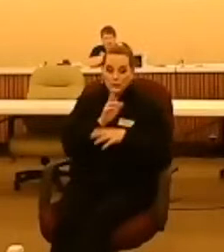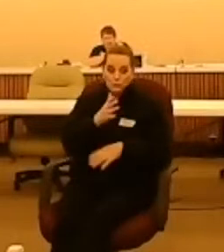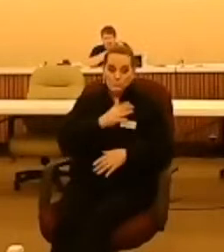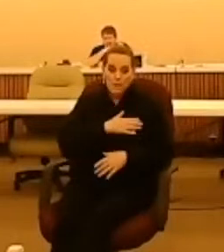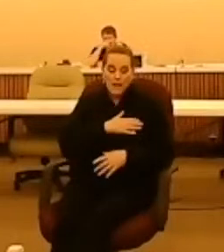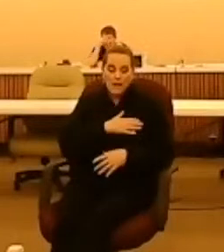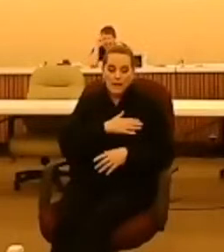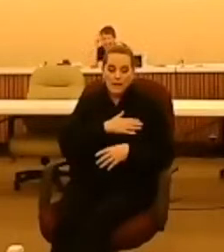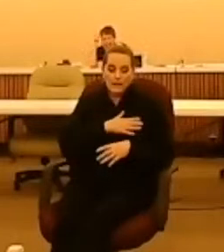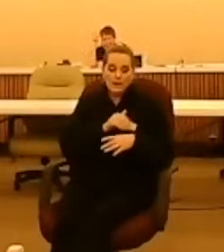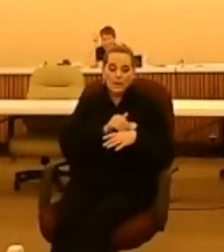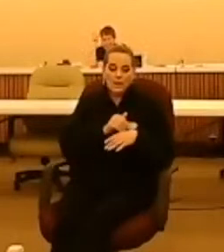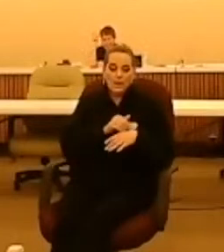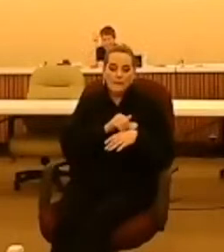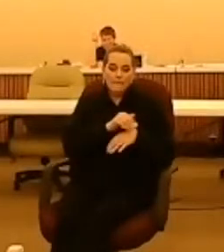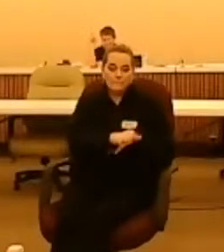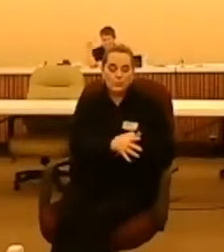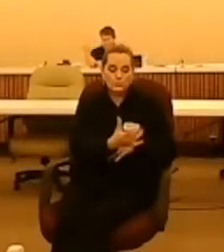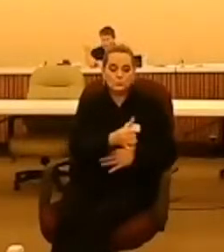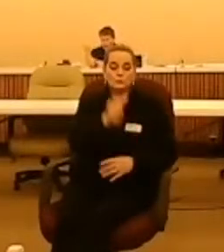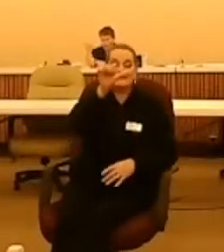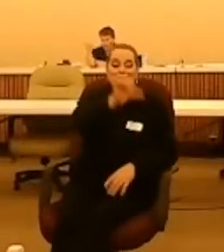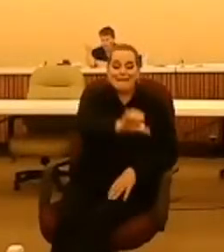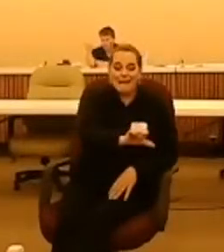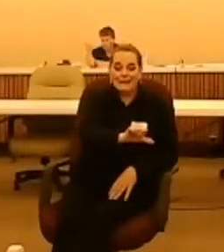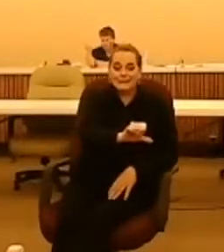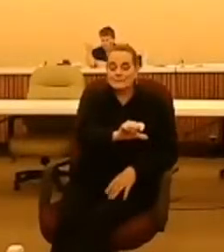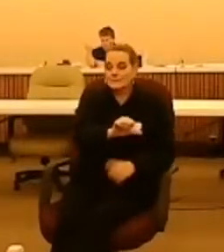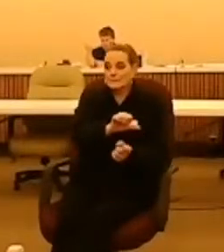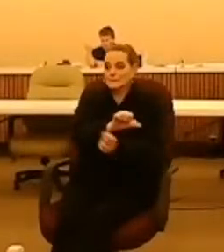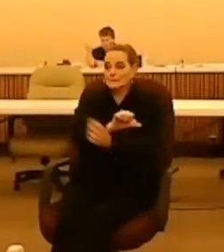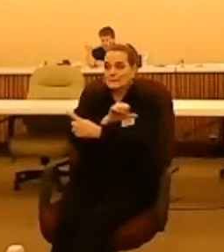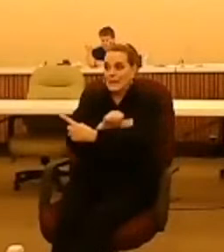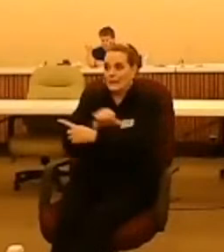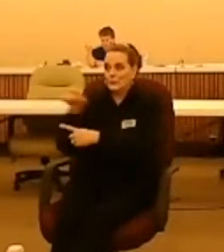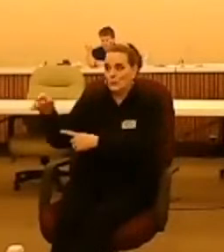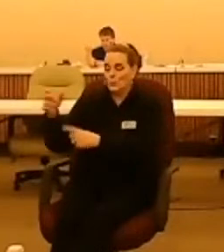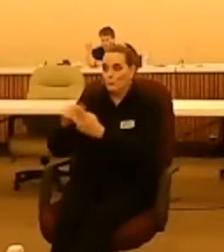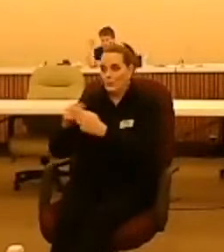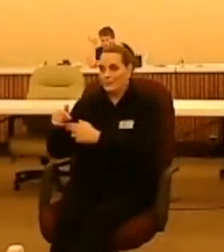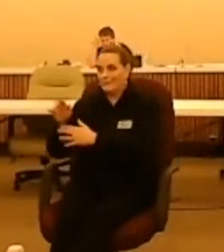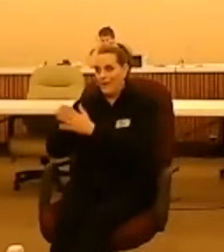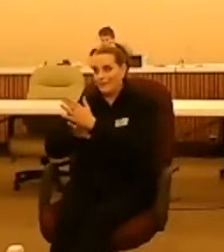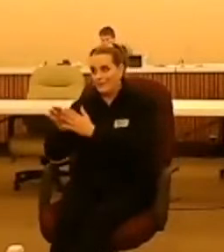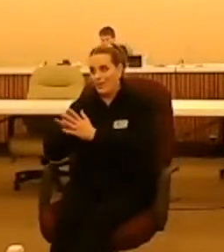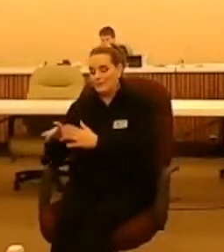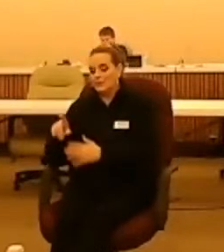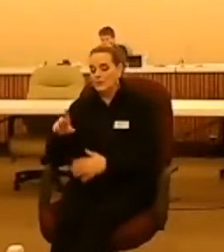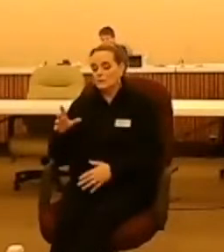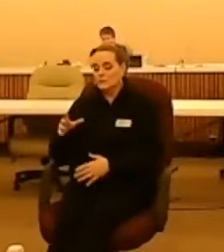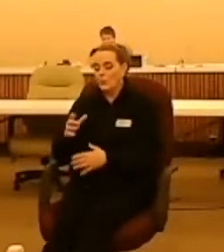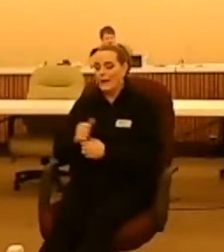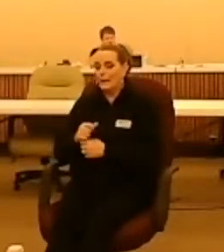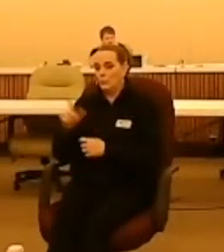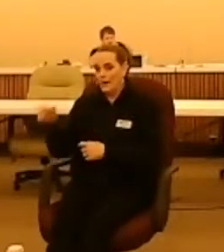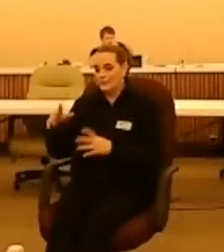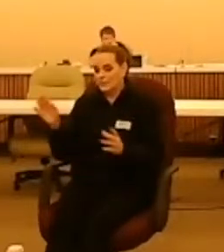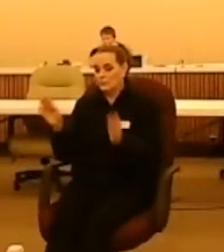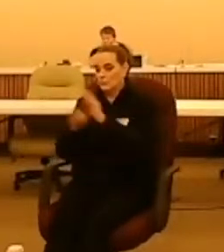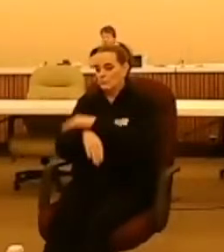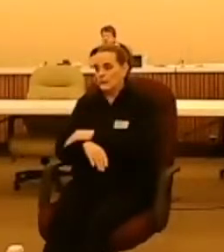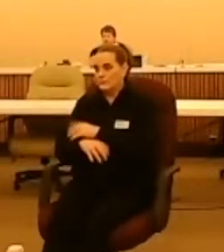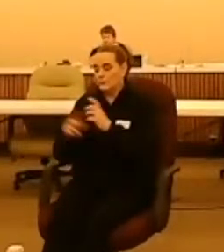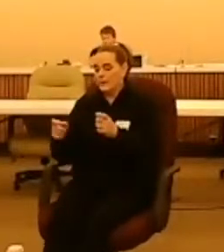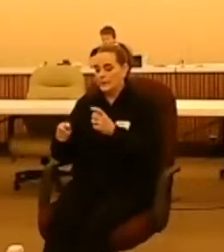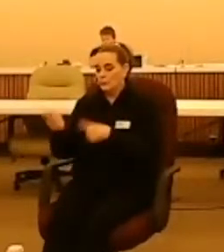influence to deny, Scott, you building at a development so that I can get Bob in there because Bob wants to get in there.